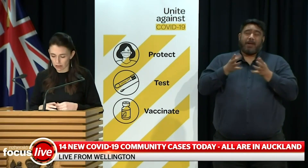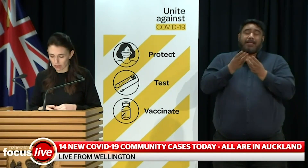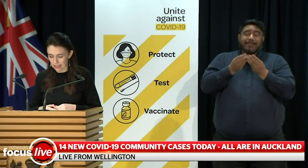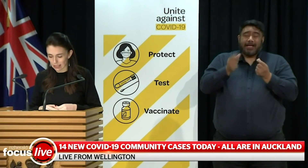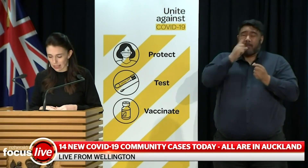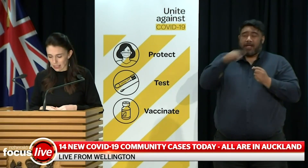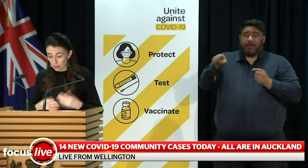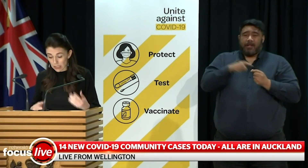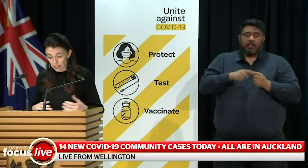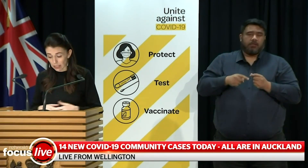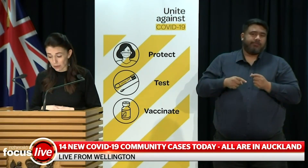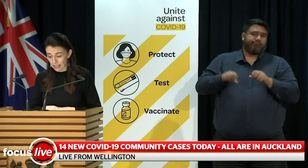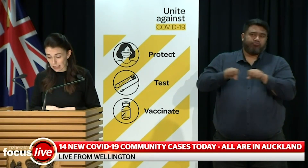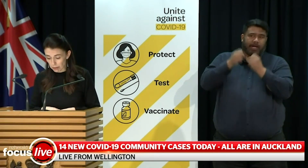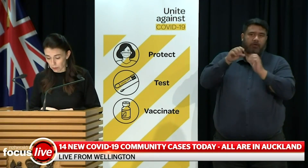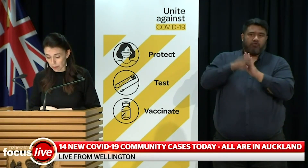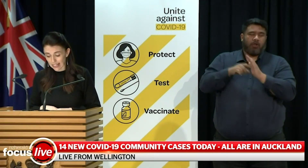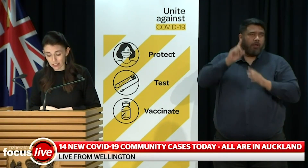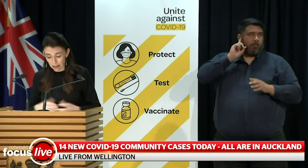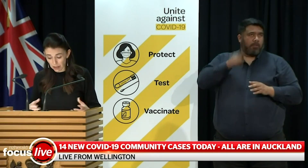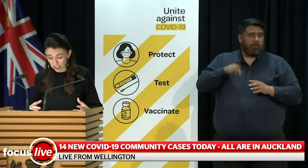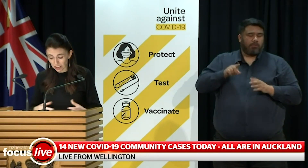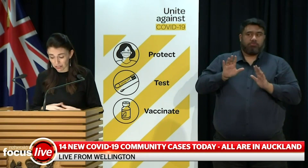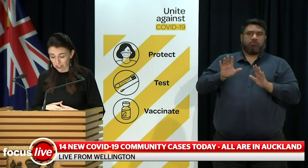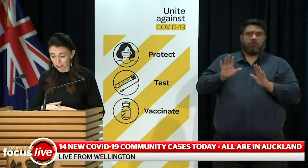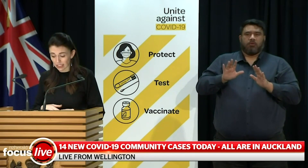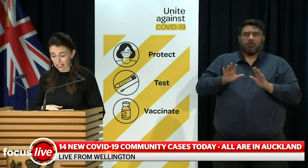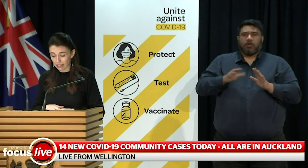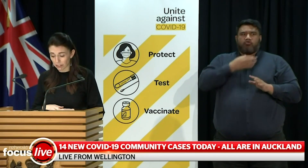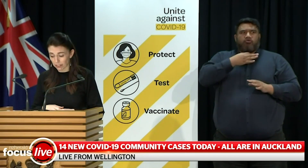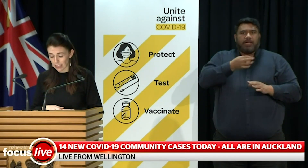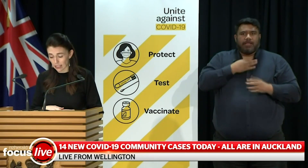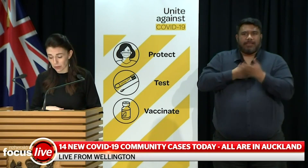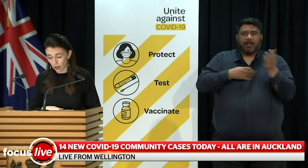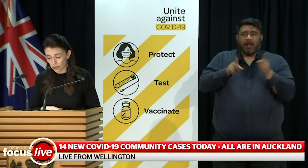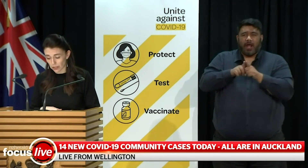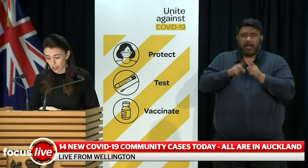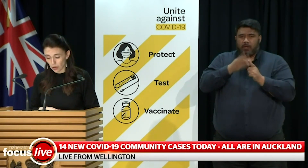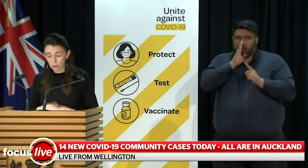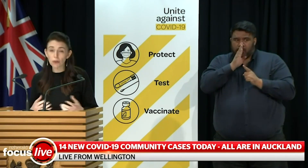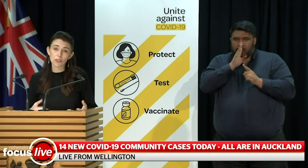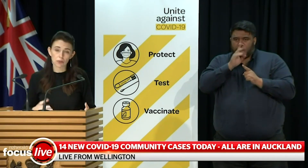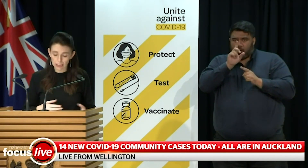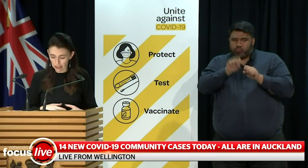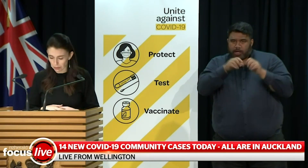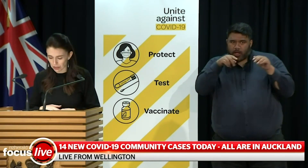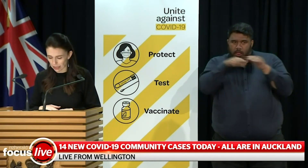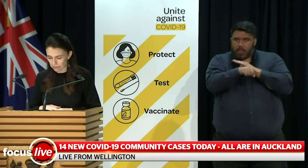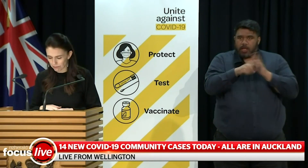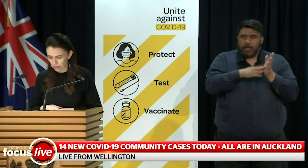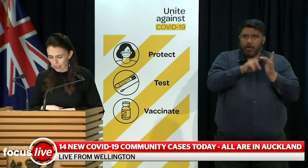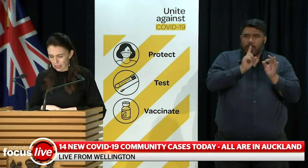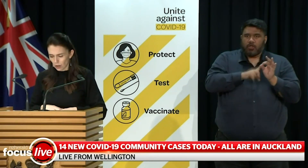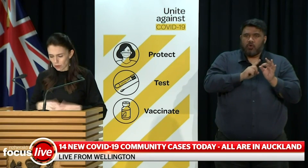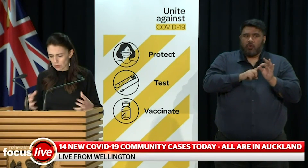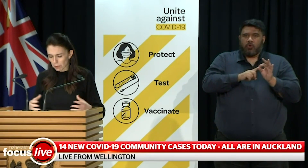put others at risk. Specifically, we've had some people break out of MIQ, including in a handful of cases with COVID, who have posed a threat to the